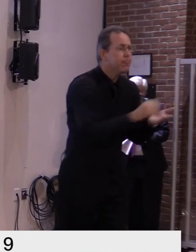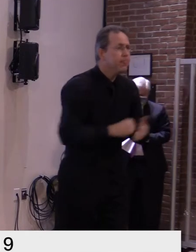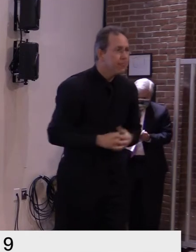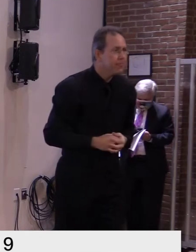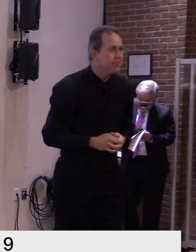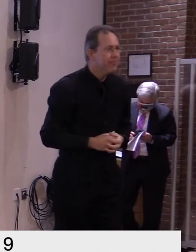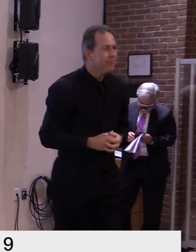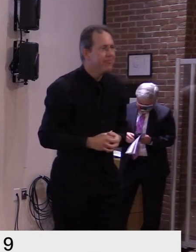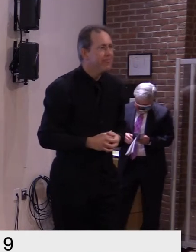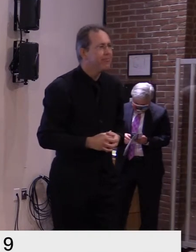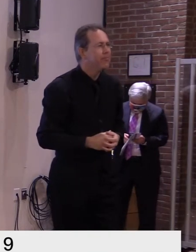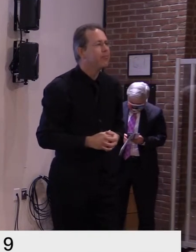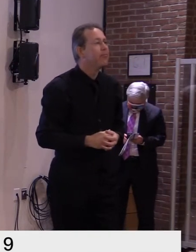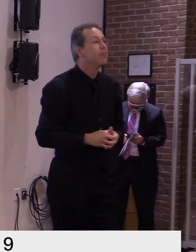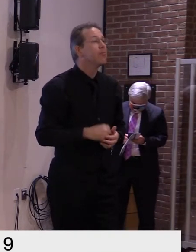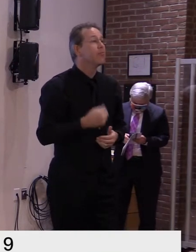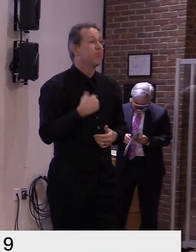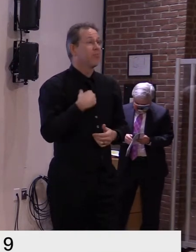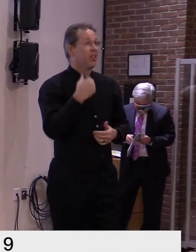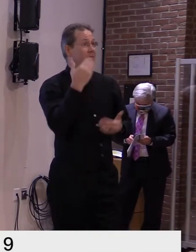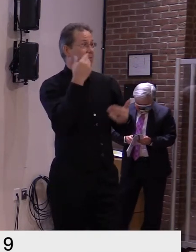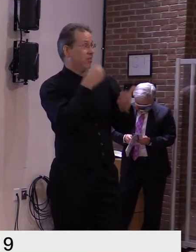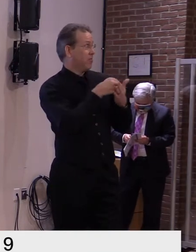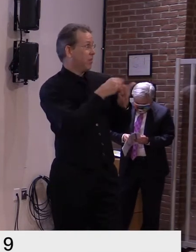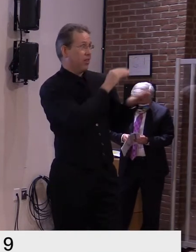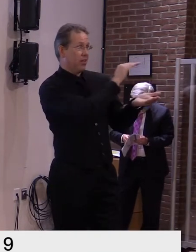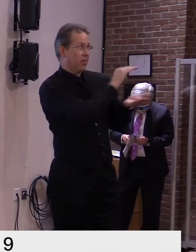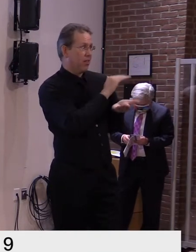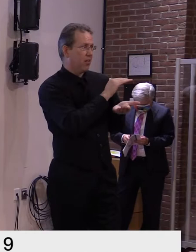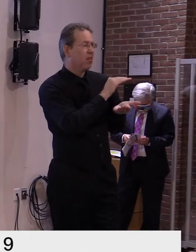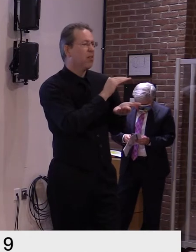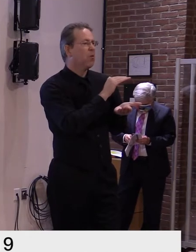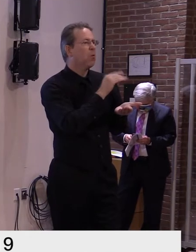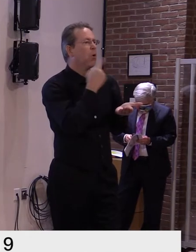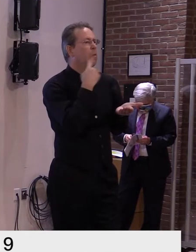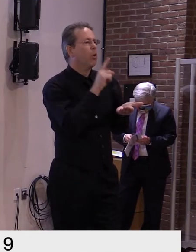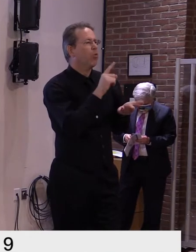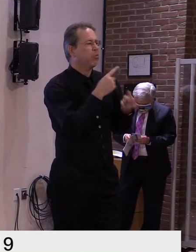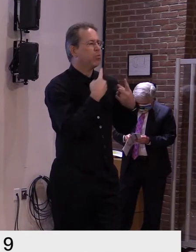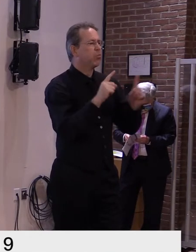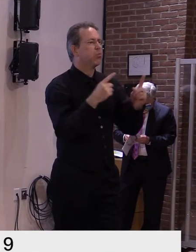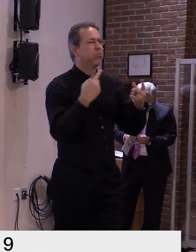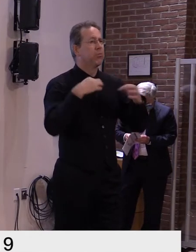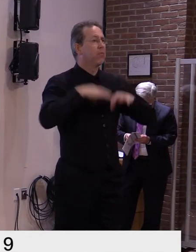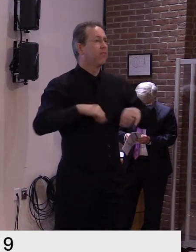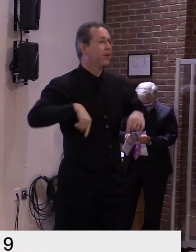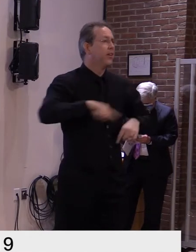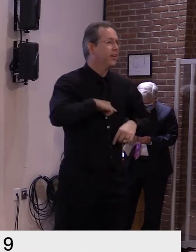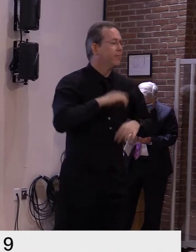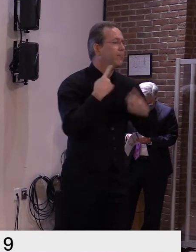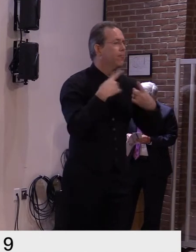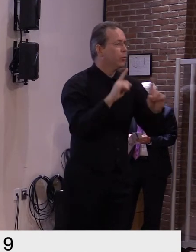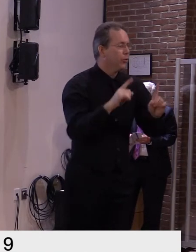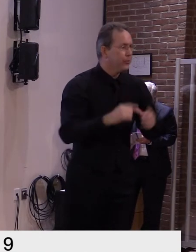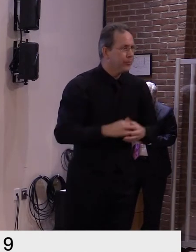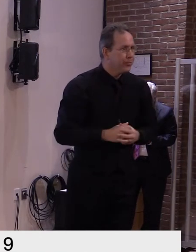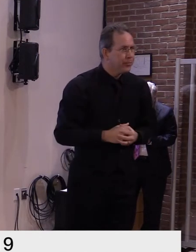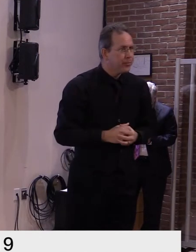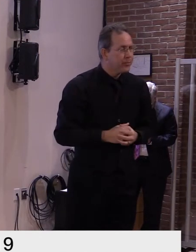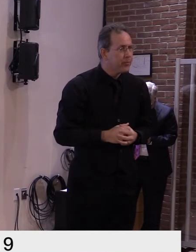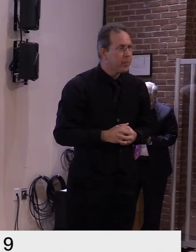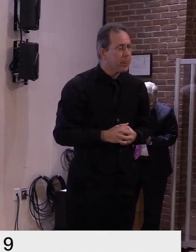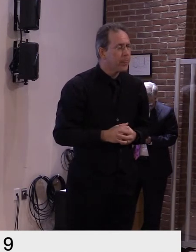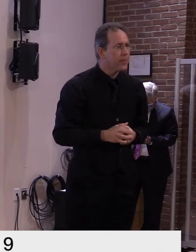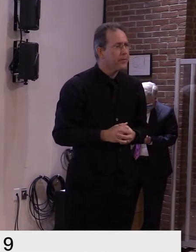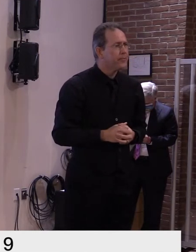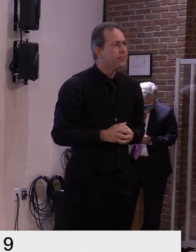that the funds are going to put us in a really good position to make a significant impact on the benefit of students from that recovery work. So at that,